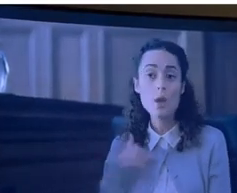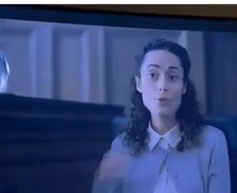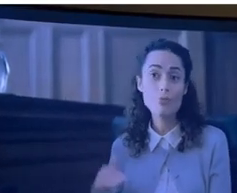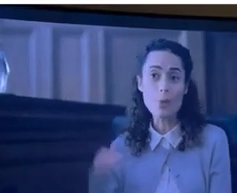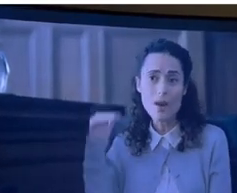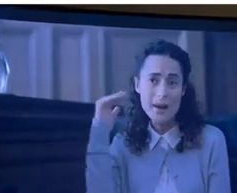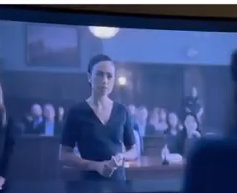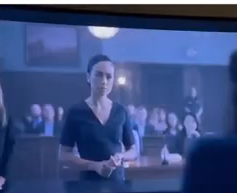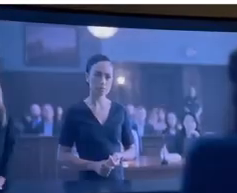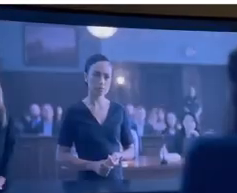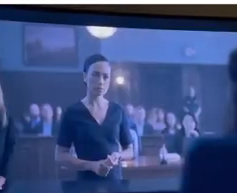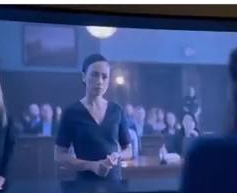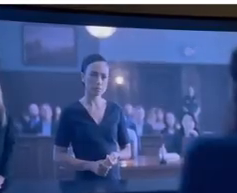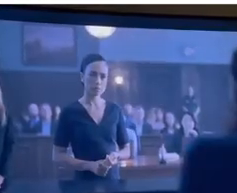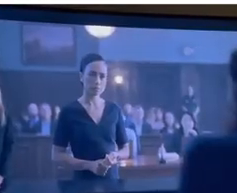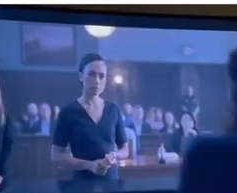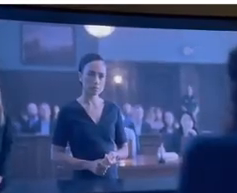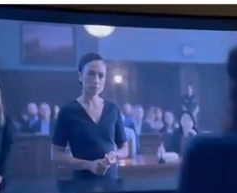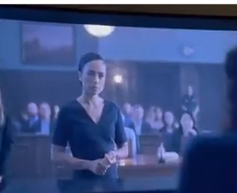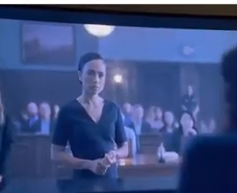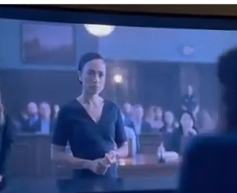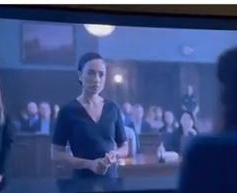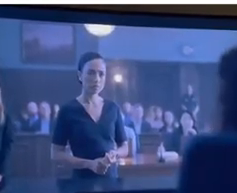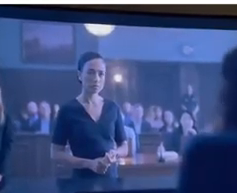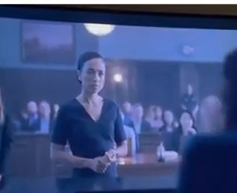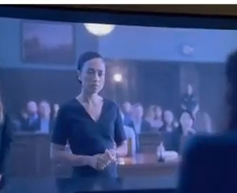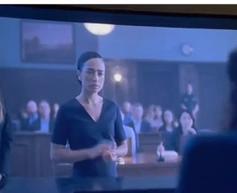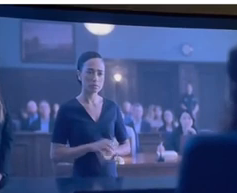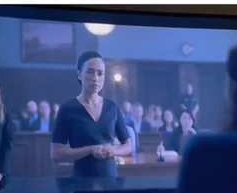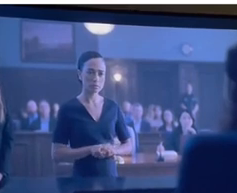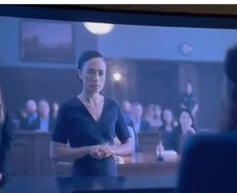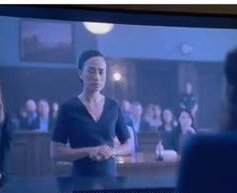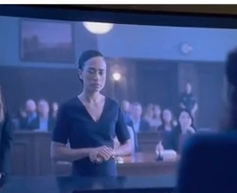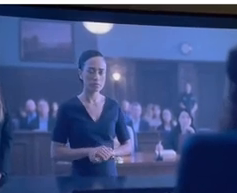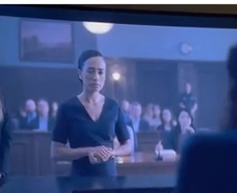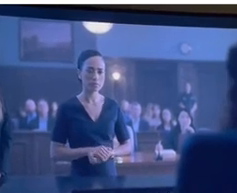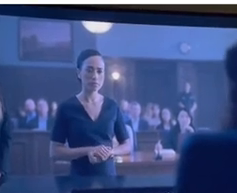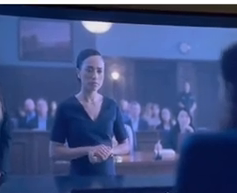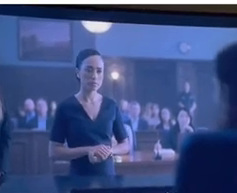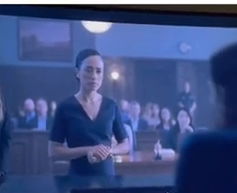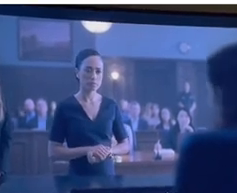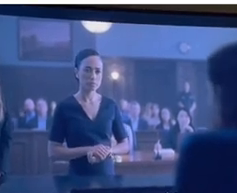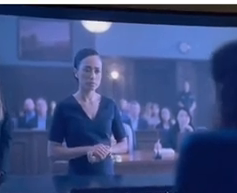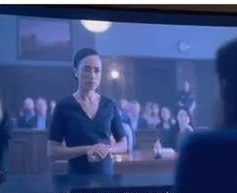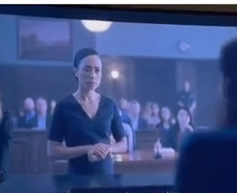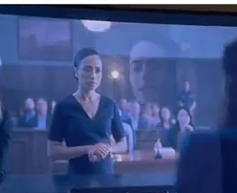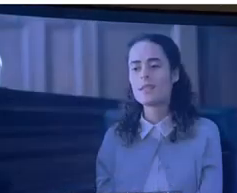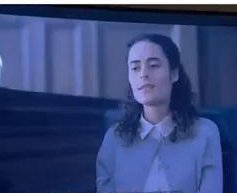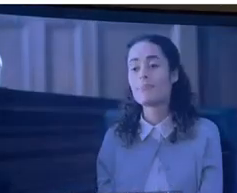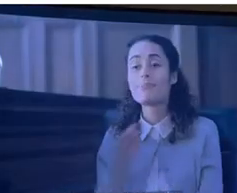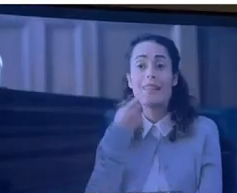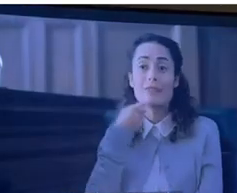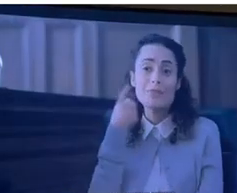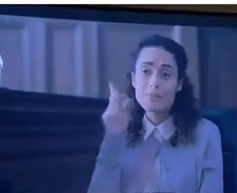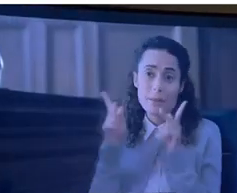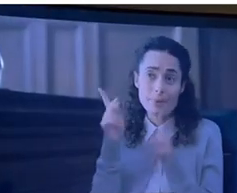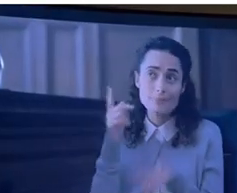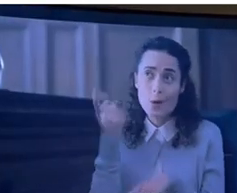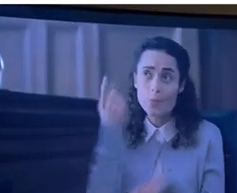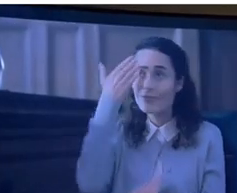When I was growing up, I was always trying to read lips to catch what people were saying at home and at school. Hearing